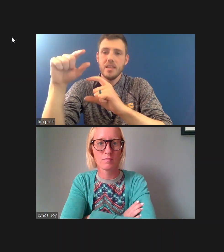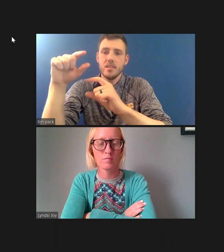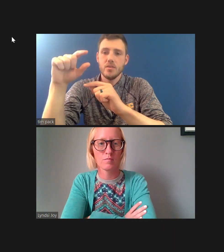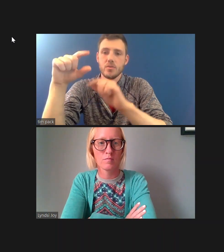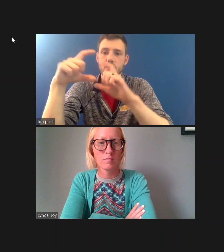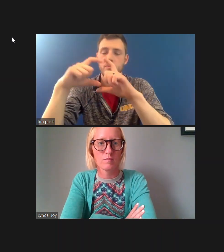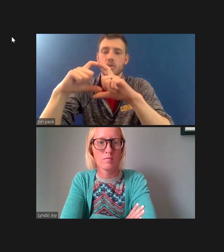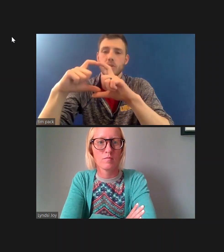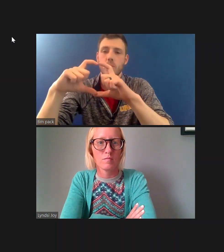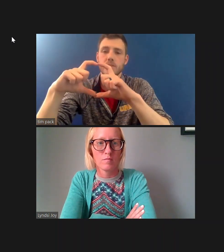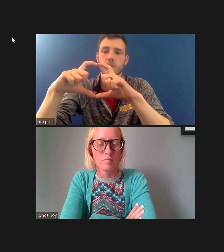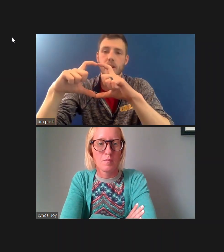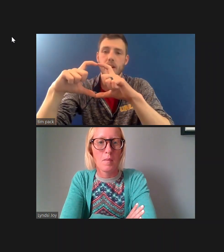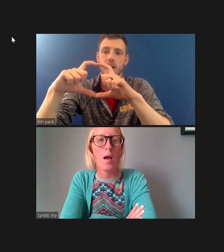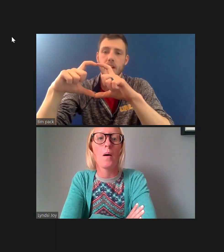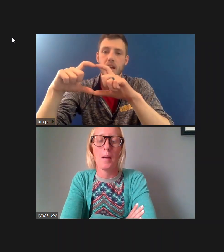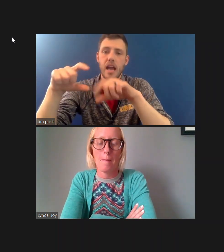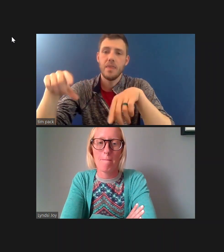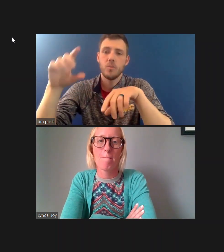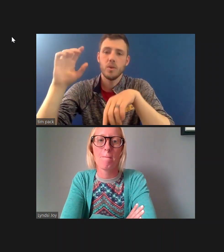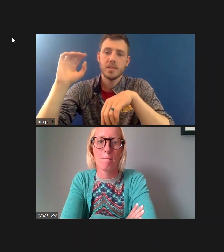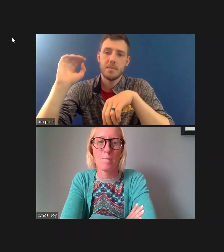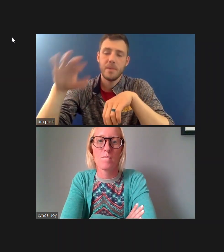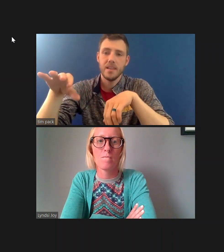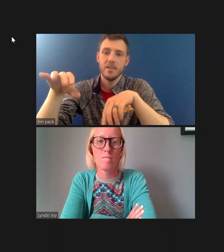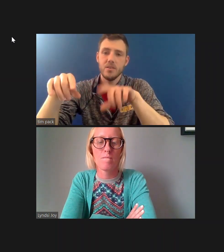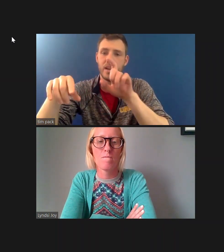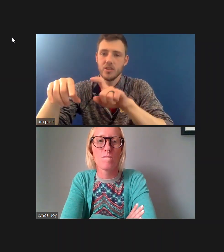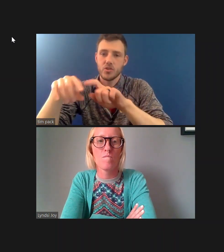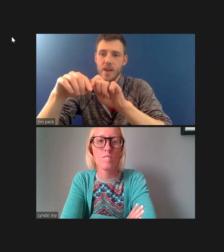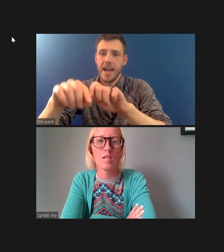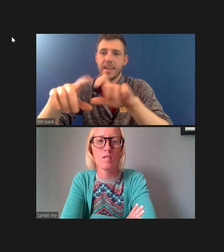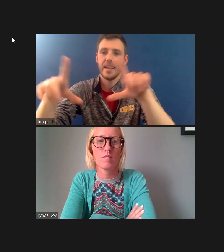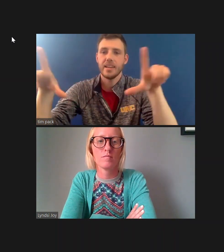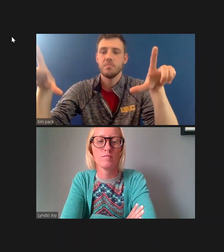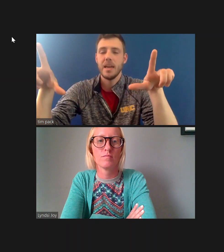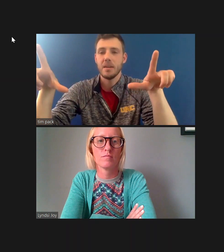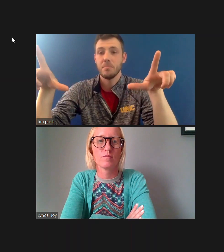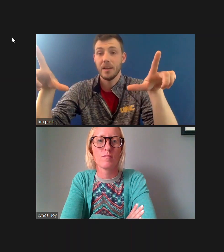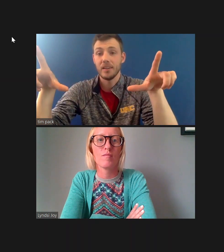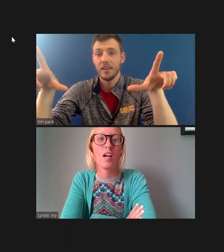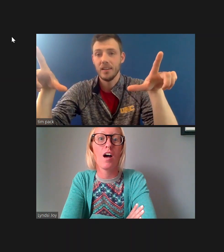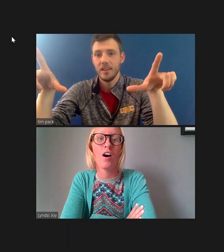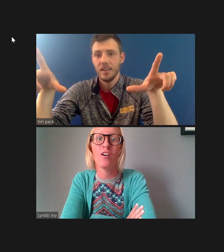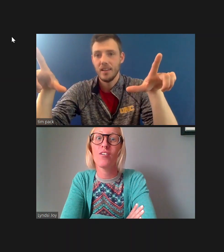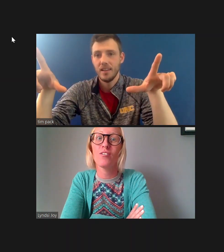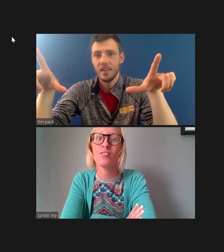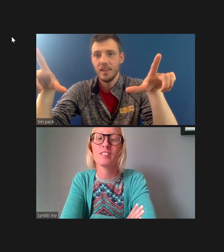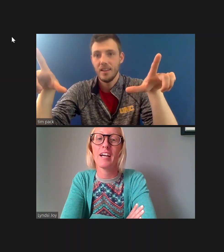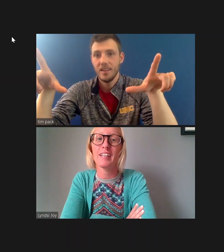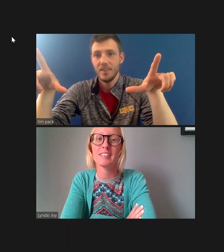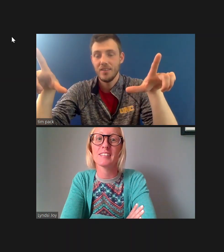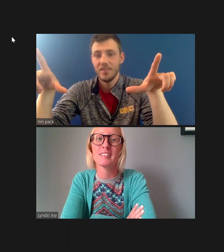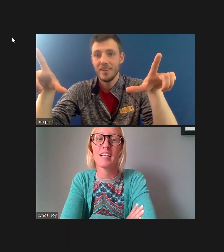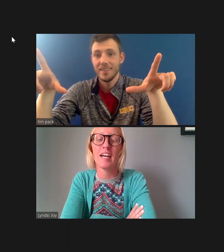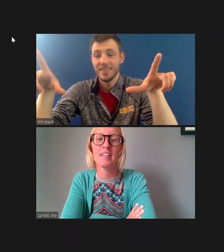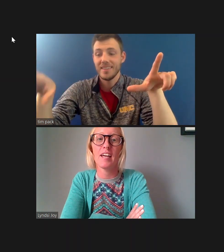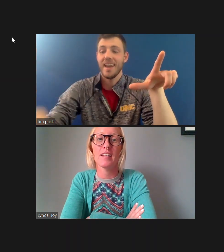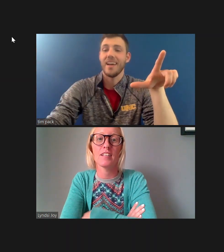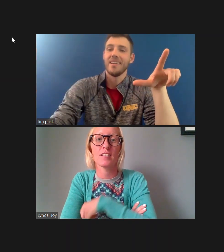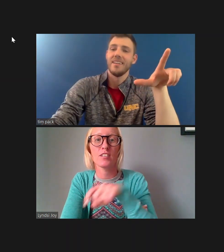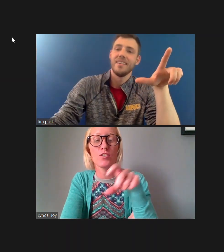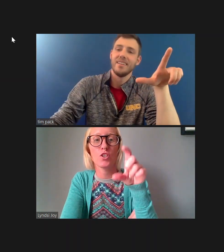I pinned you, so there was only one square. Okay. And then once I pinned you, I could drag and I could make it bigger. Oh, nice. And